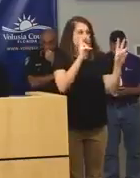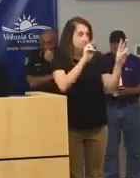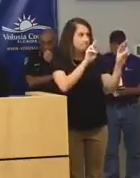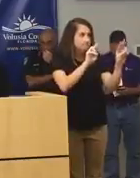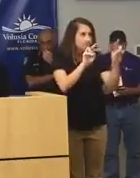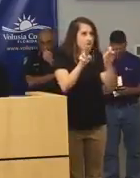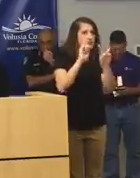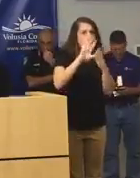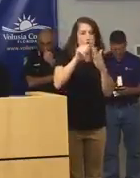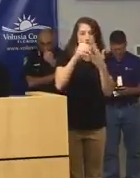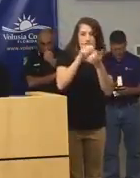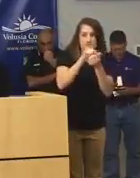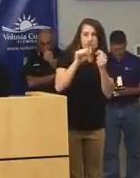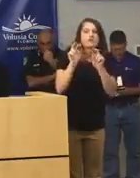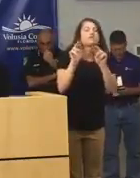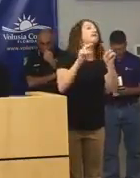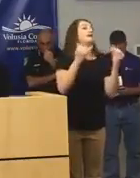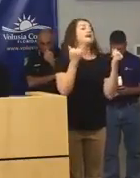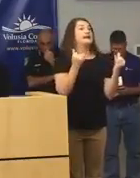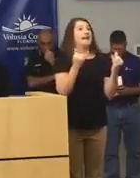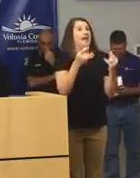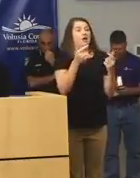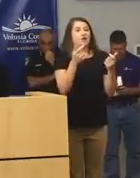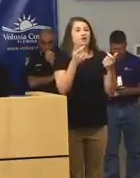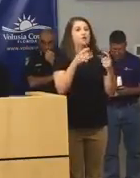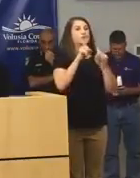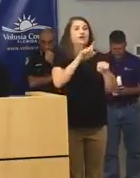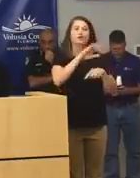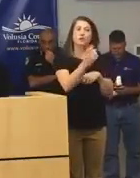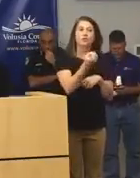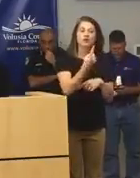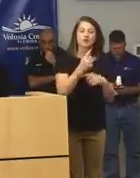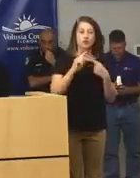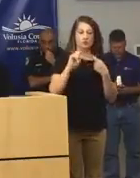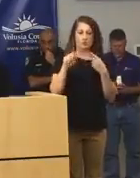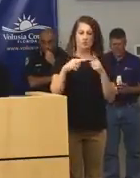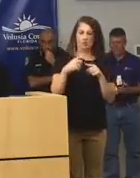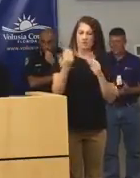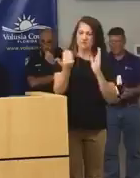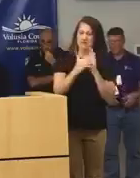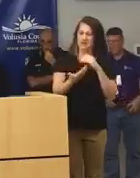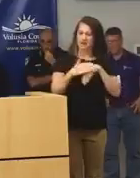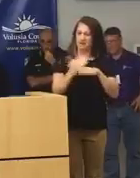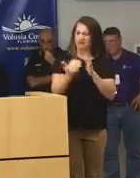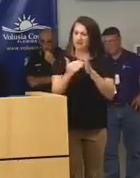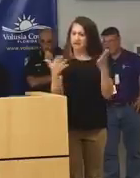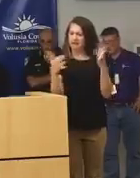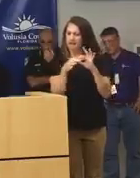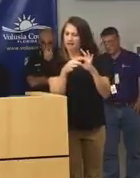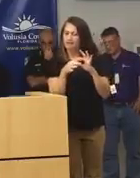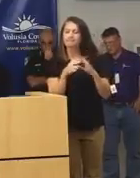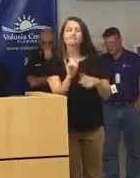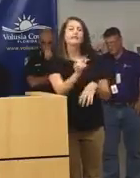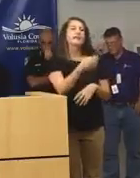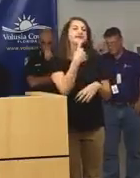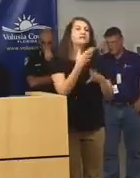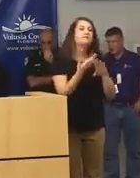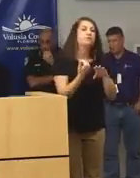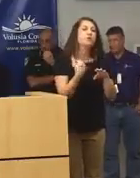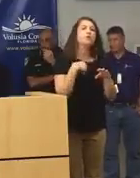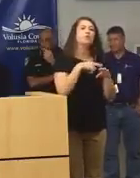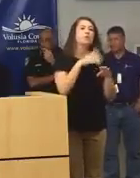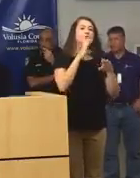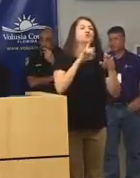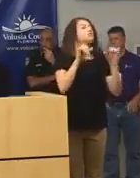assessments of the damage. And now the question you've all been asking, when will power be back on? As I had stated previously, we're going to